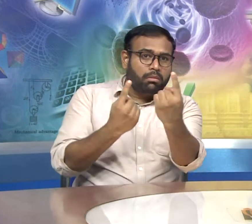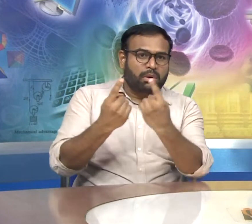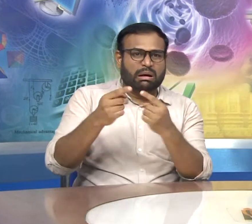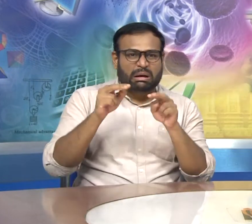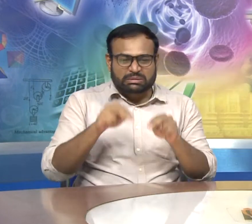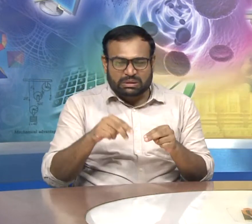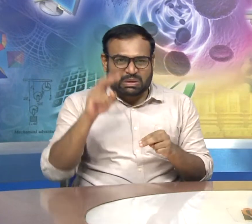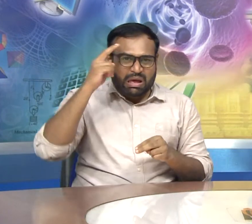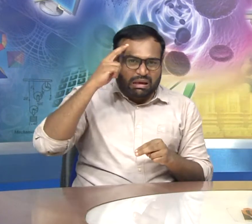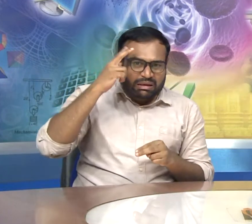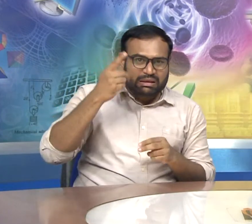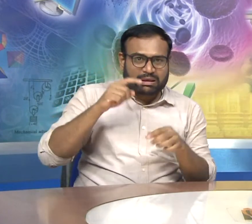and make a demand.